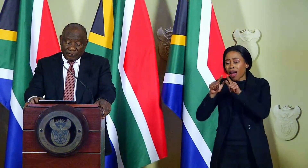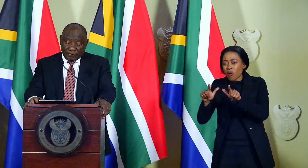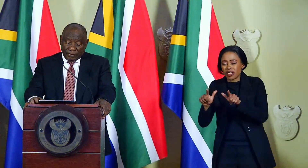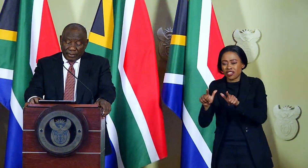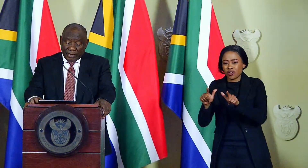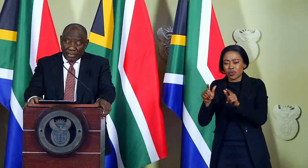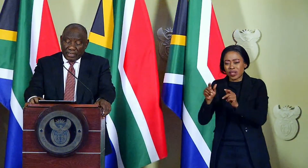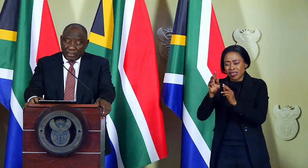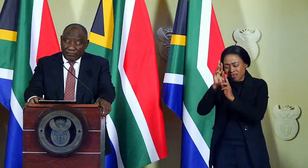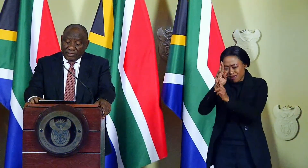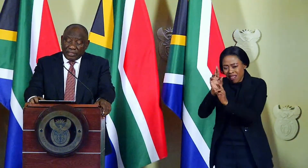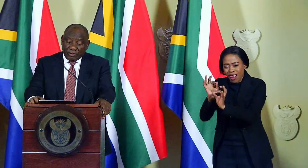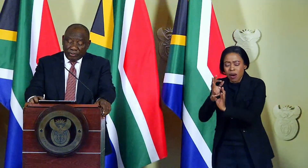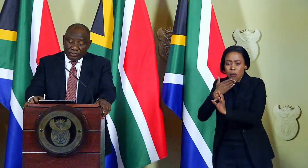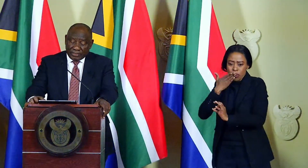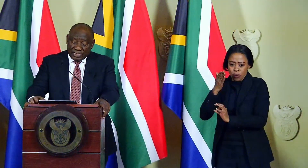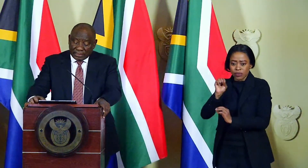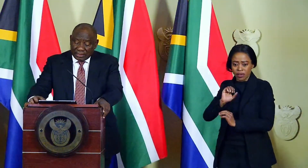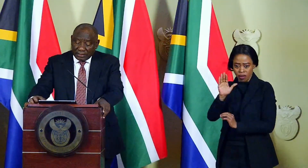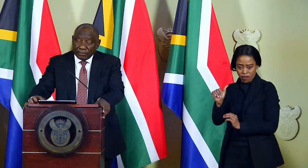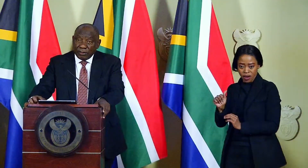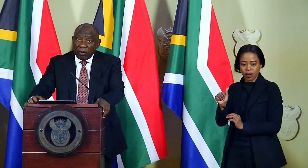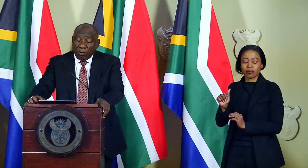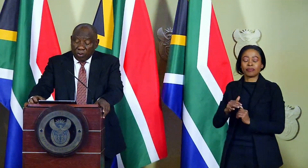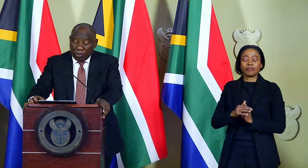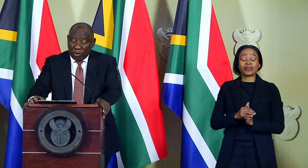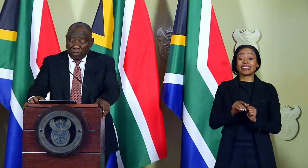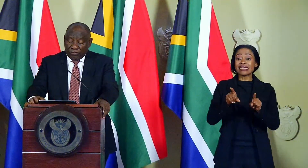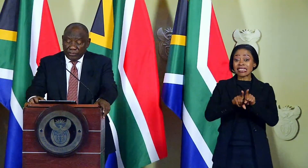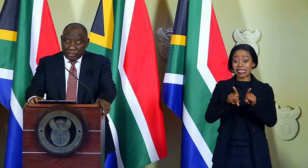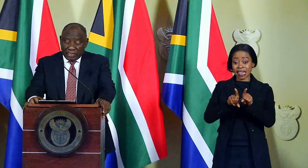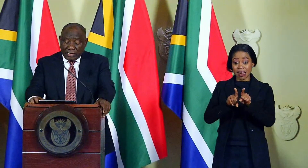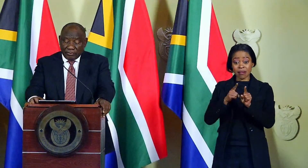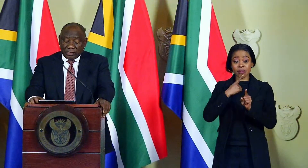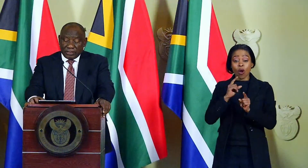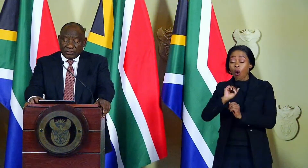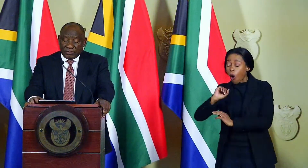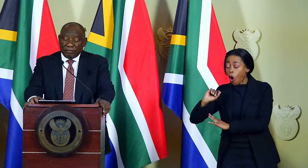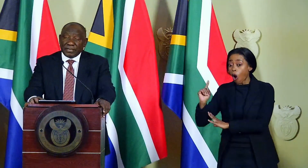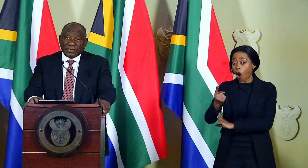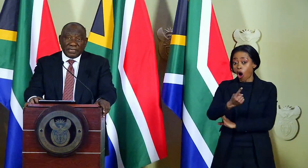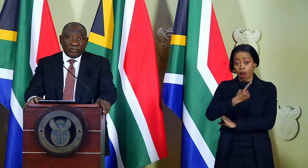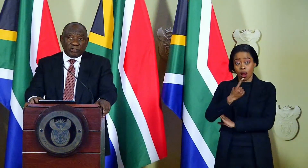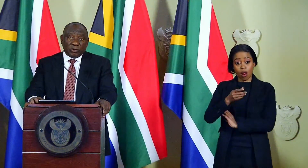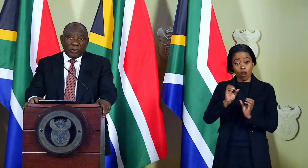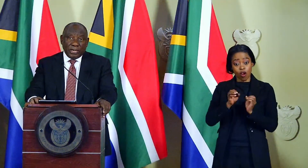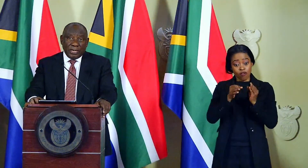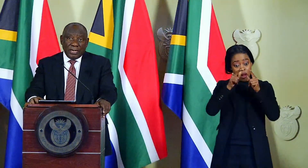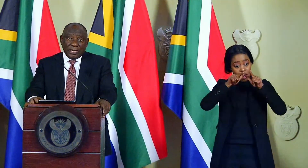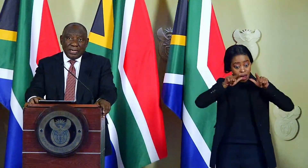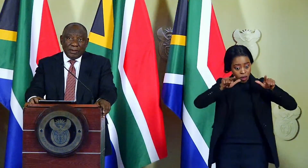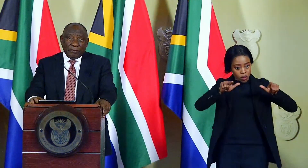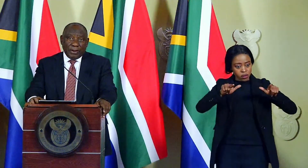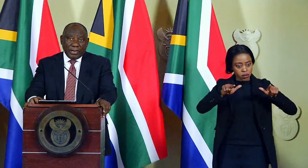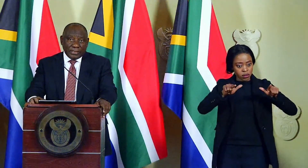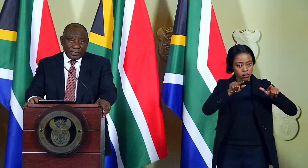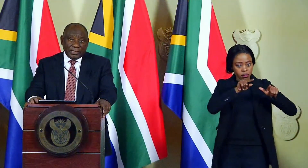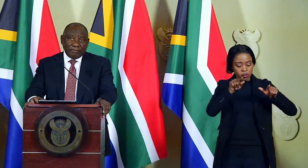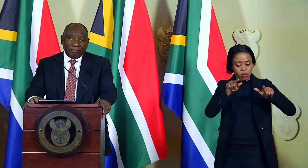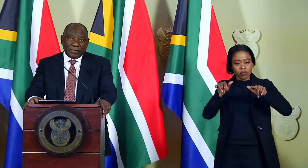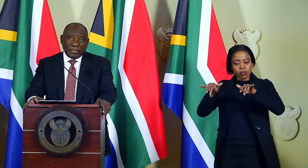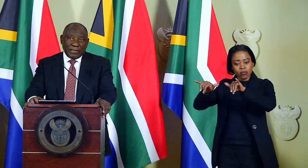Africa. It further notes that all official languages must enjoy